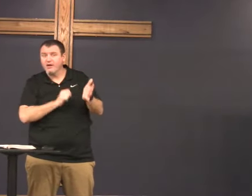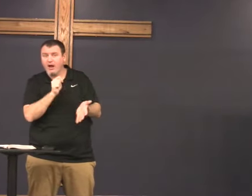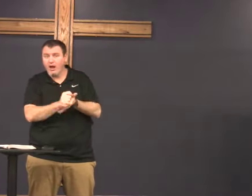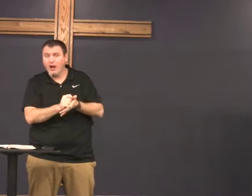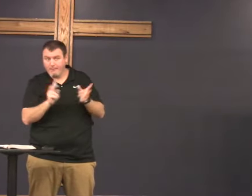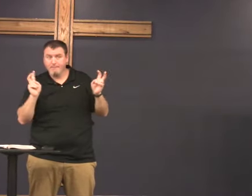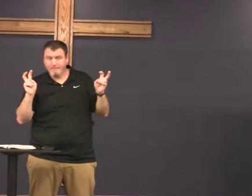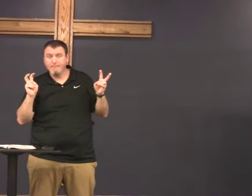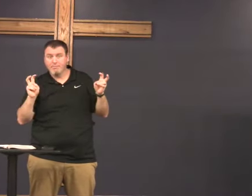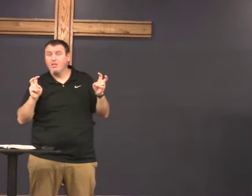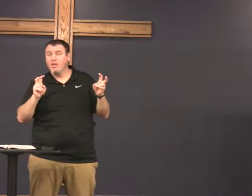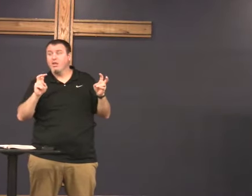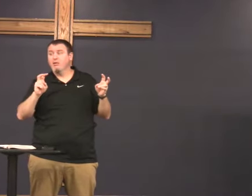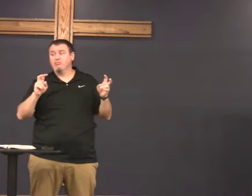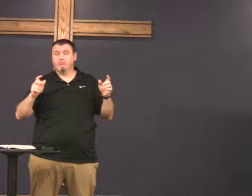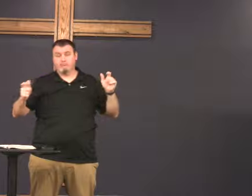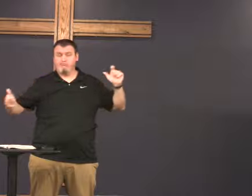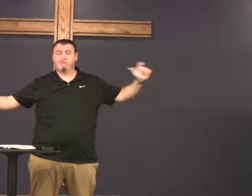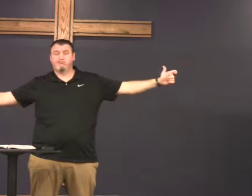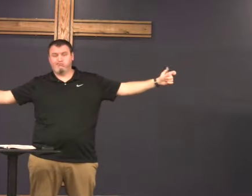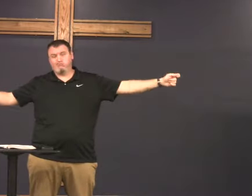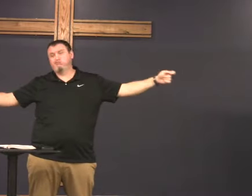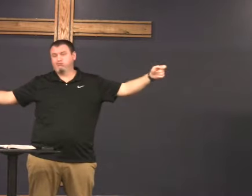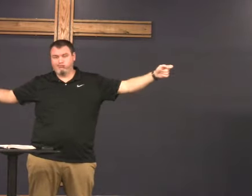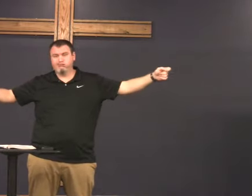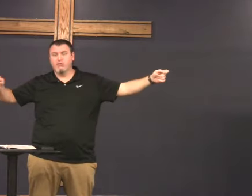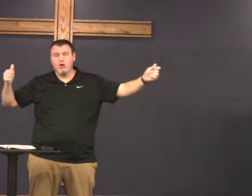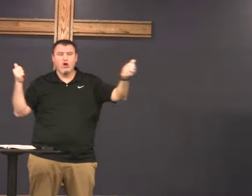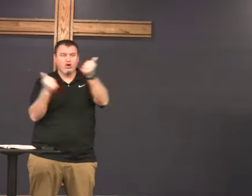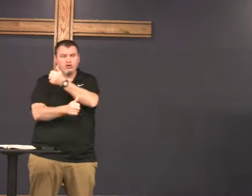Almost all of the known world at that time.